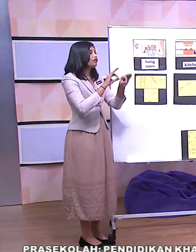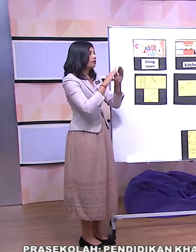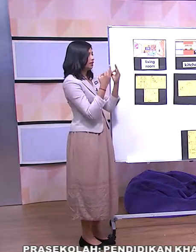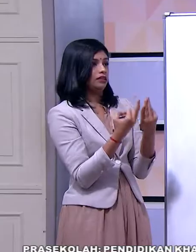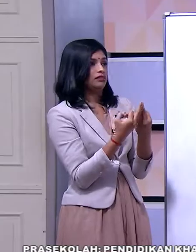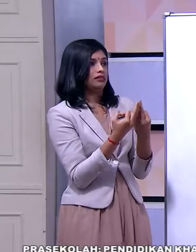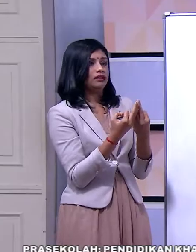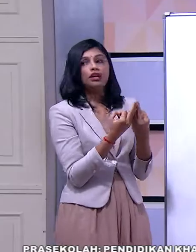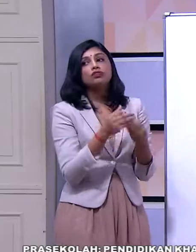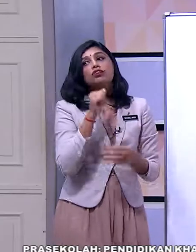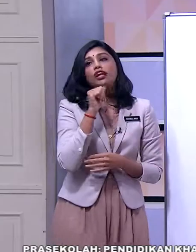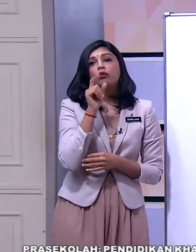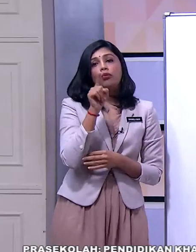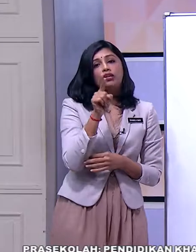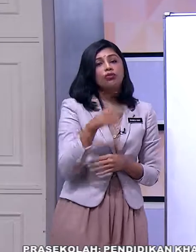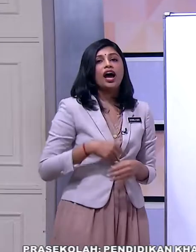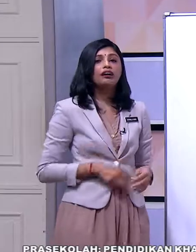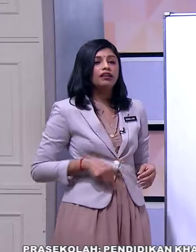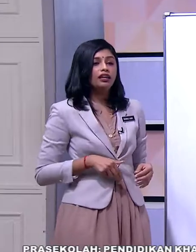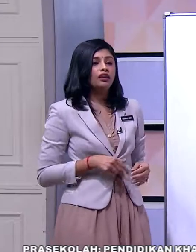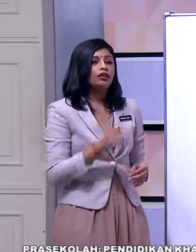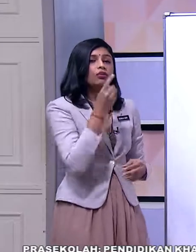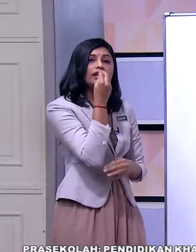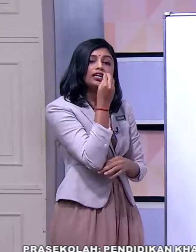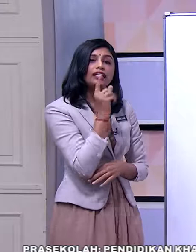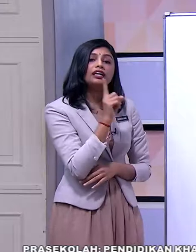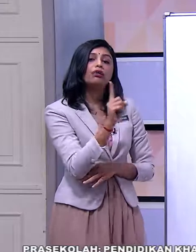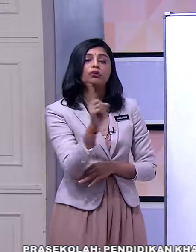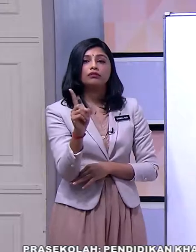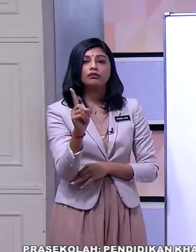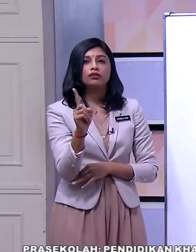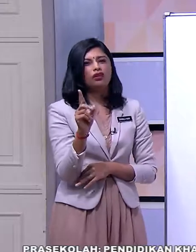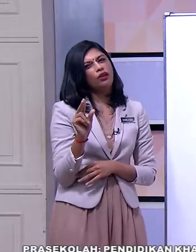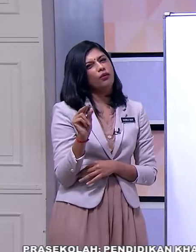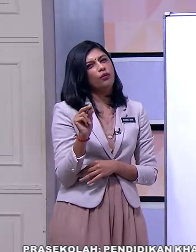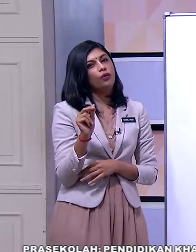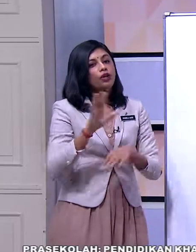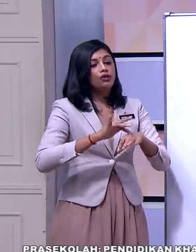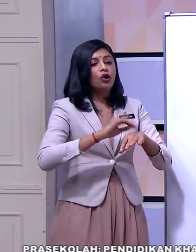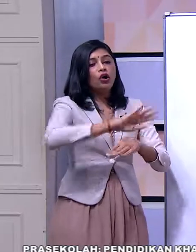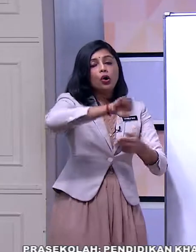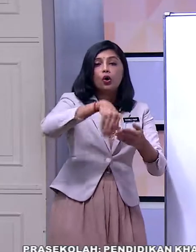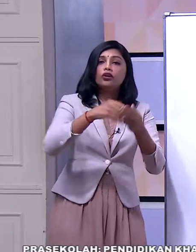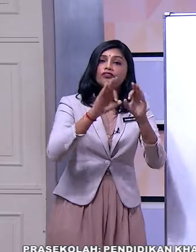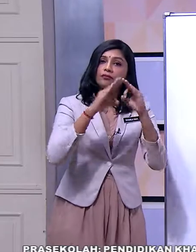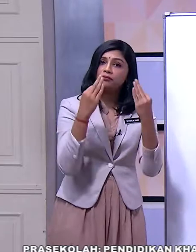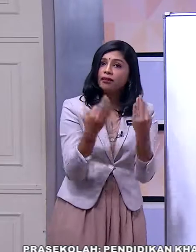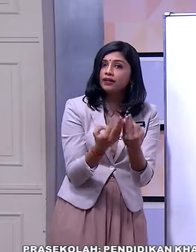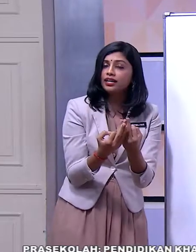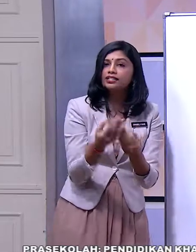family. It's not like when you are hungry, you go and eat alone. No, you call all your family members